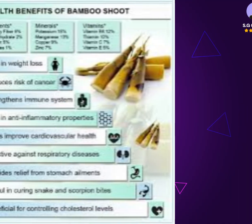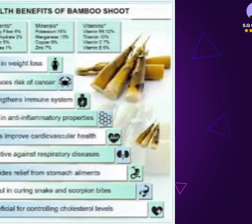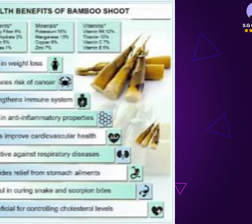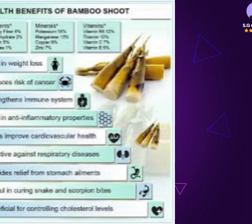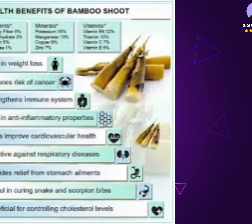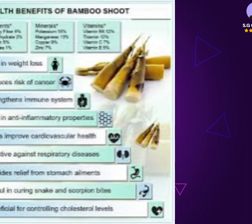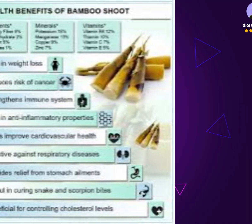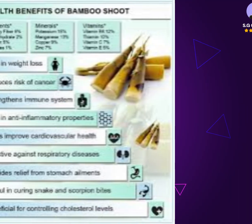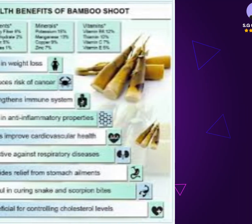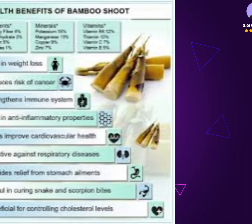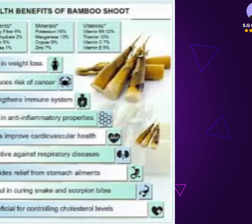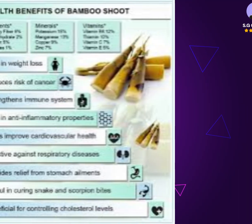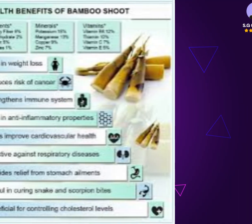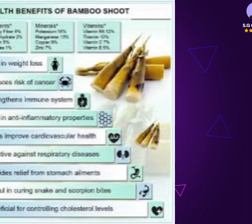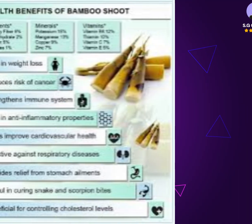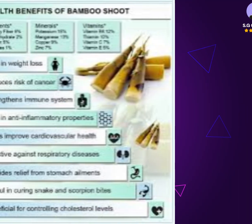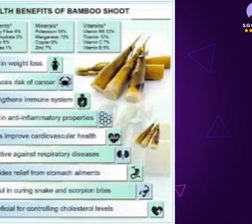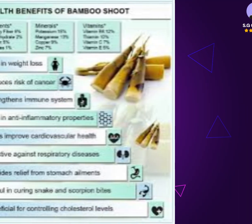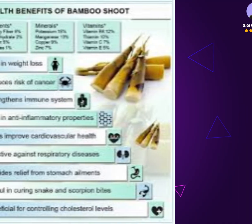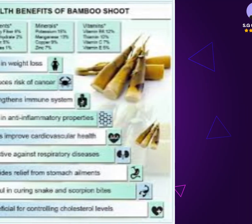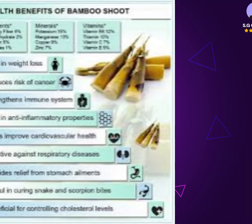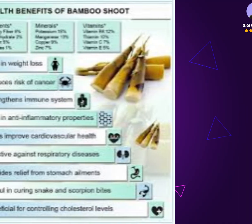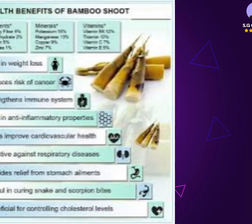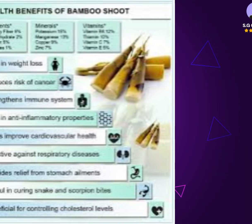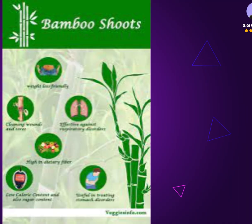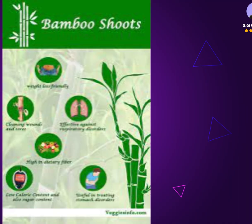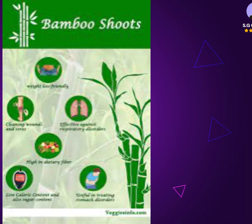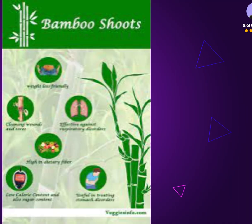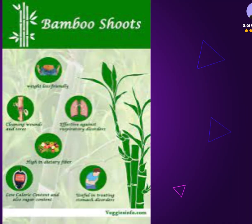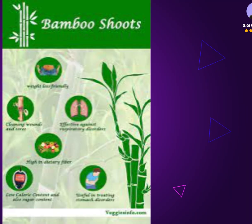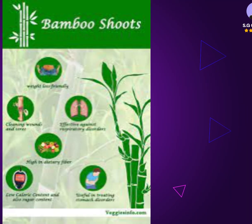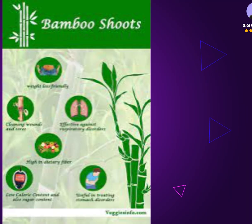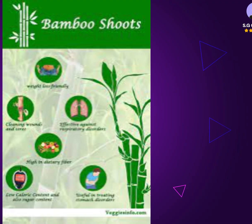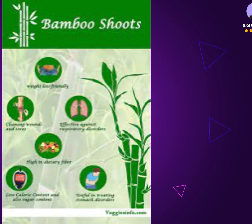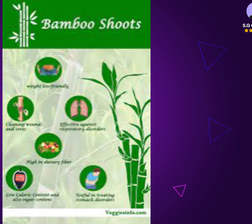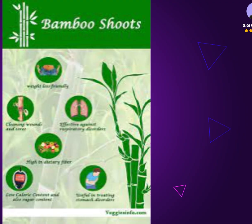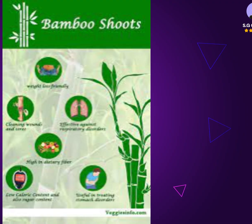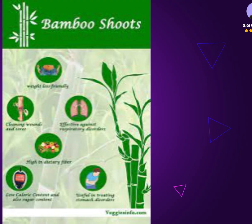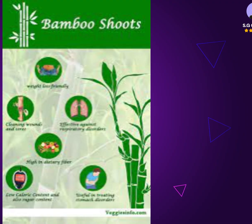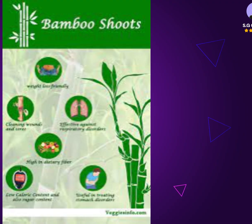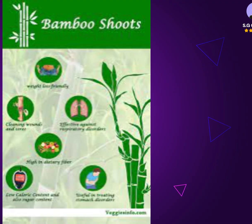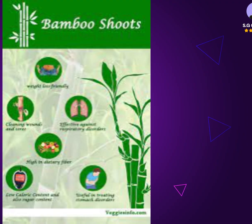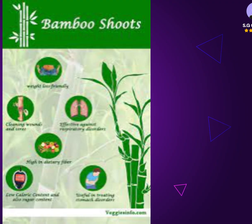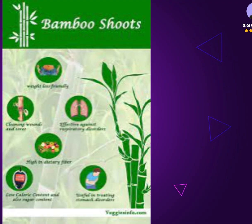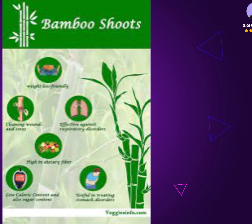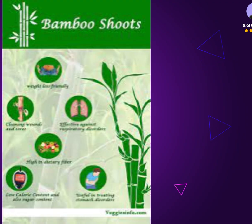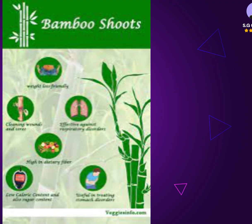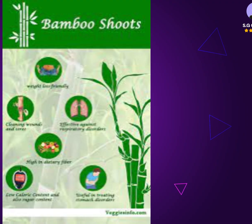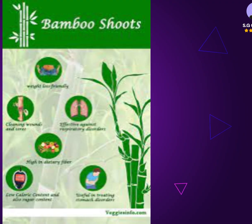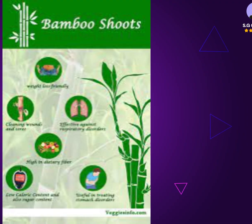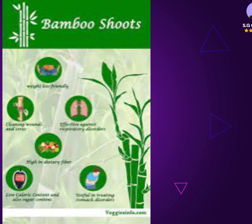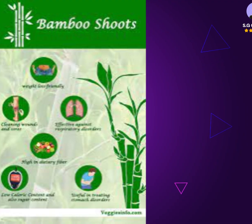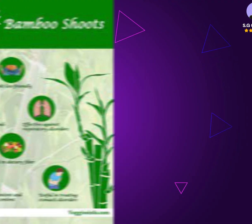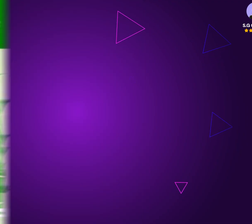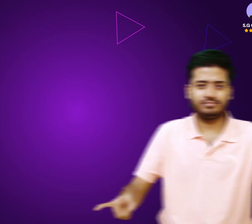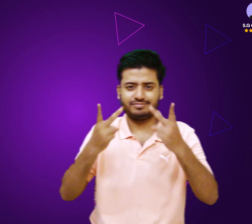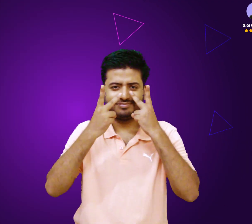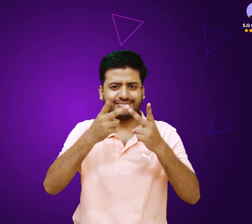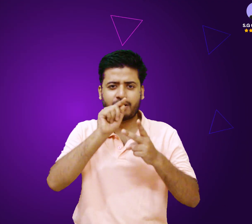fat. Bamboo shoots are an ideal food for weight management because they are low in fat and calories, while their high fiber content helps you